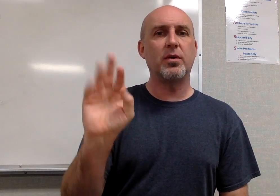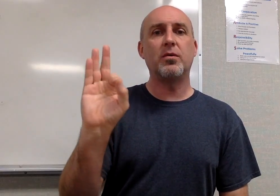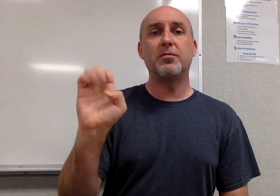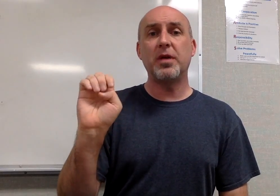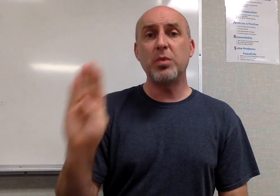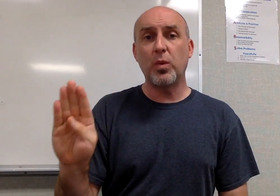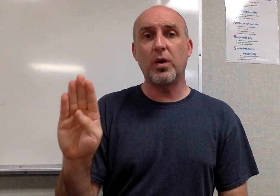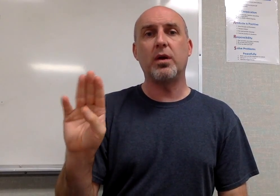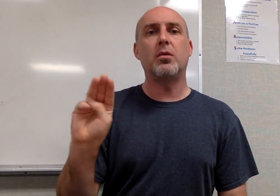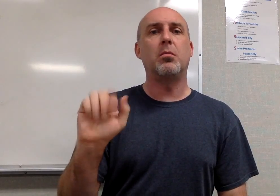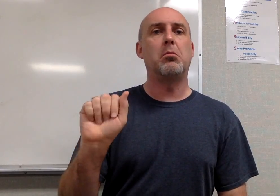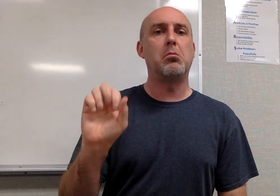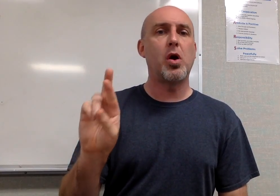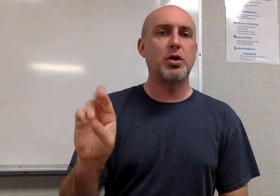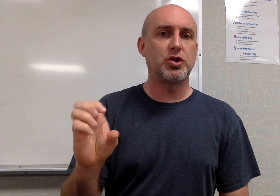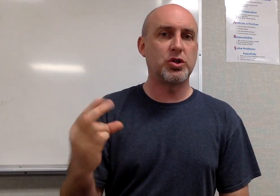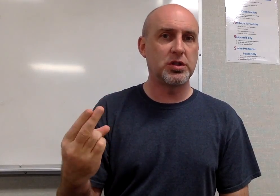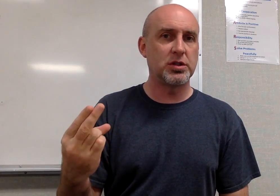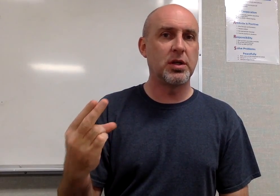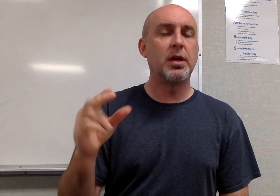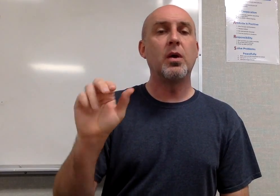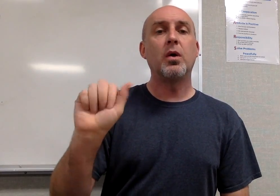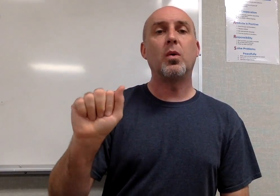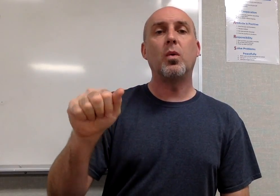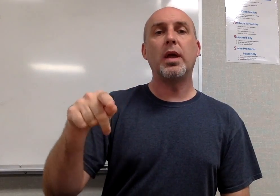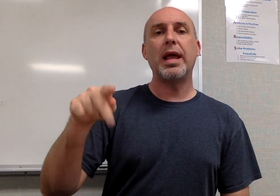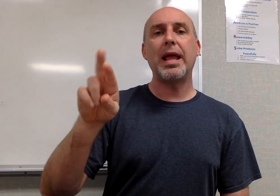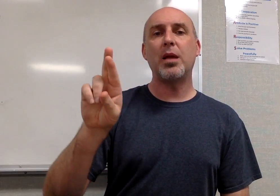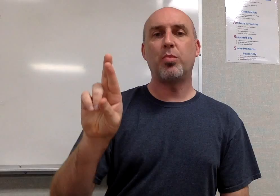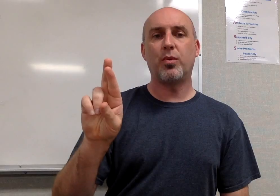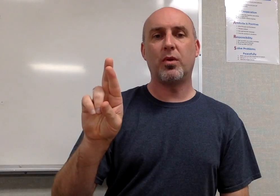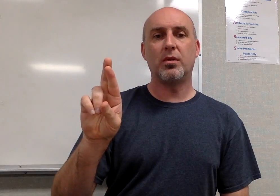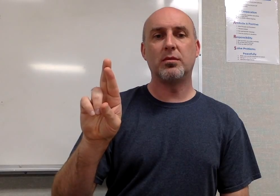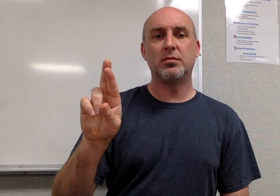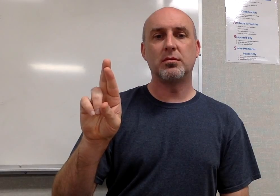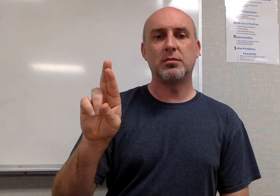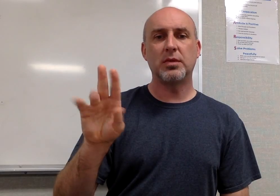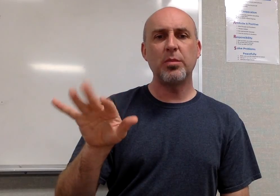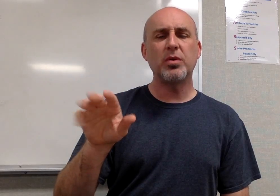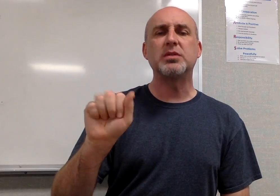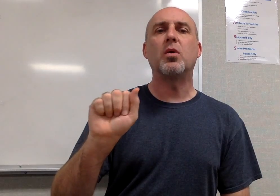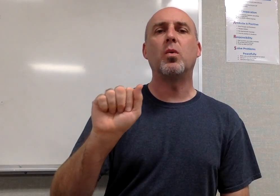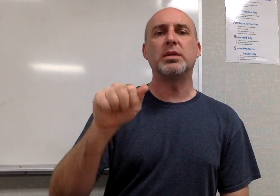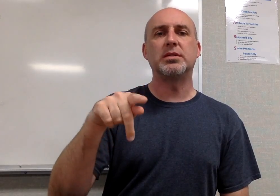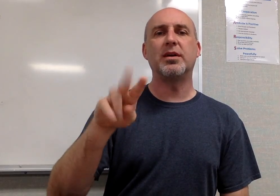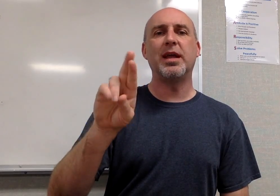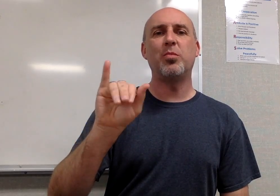or February or March or April. April is the whole one. Sorry,